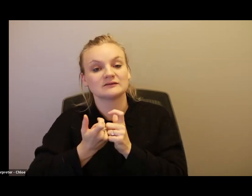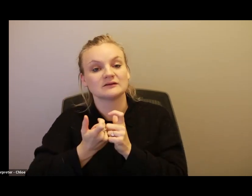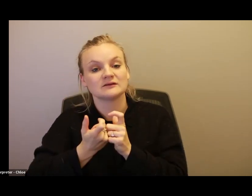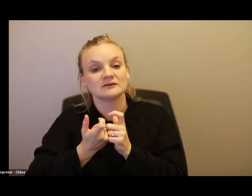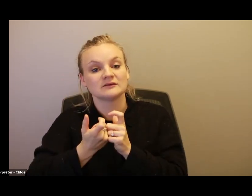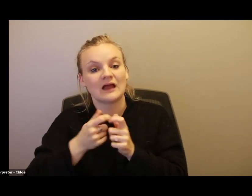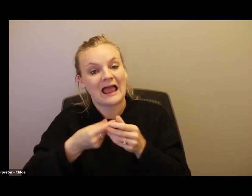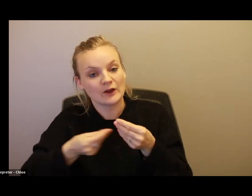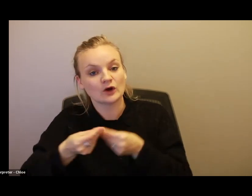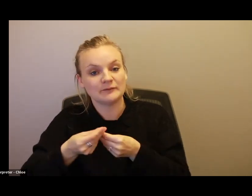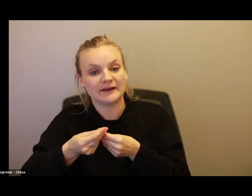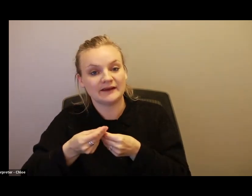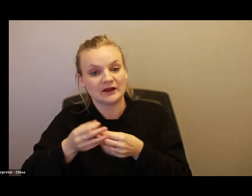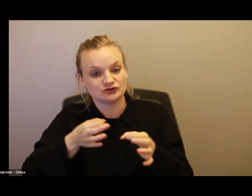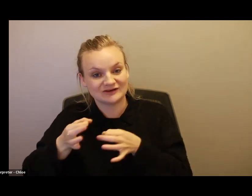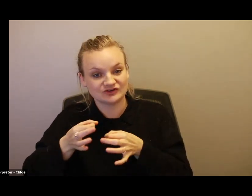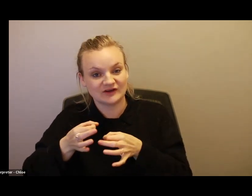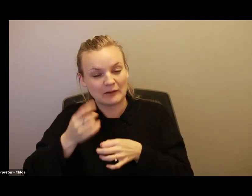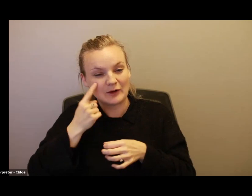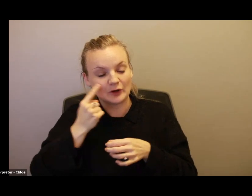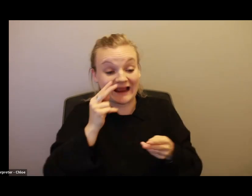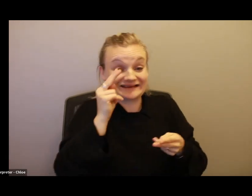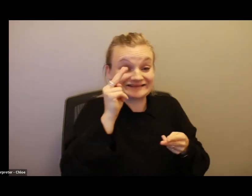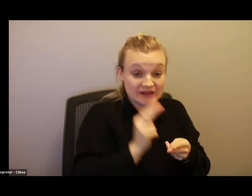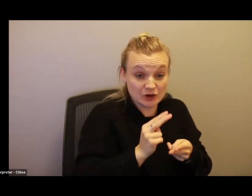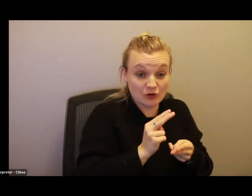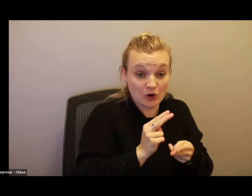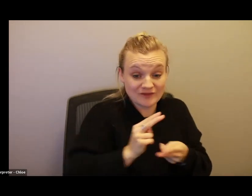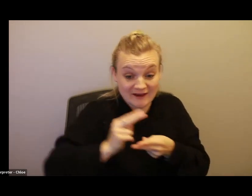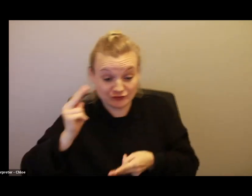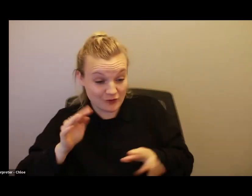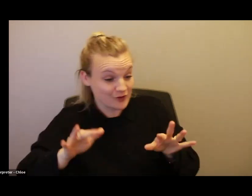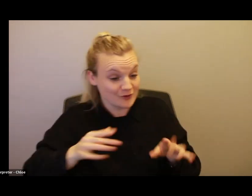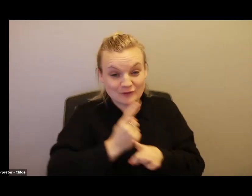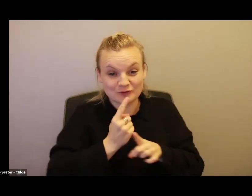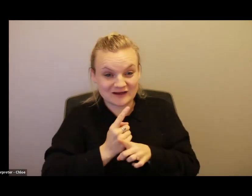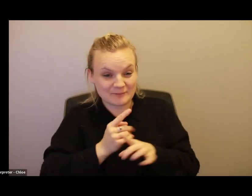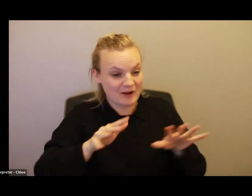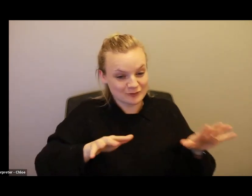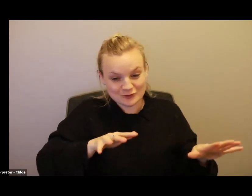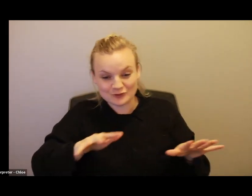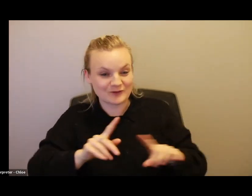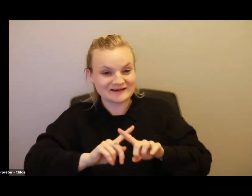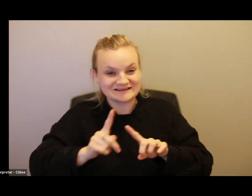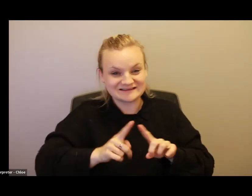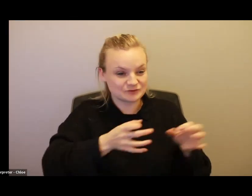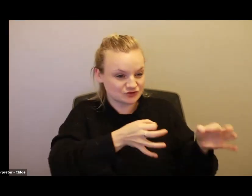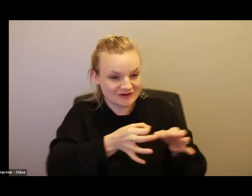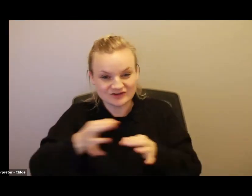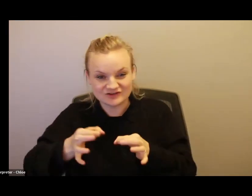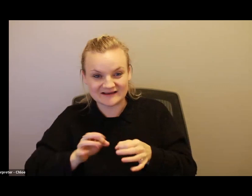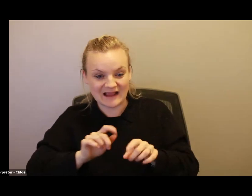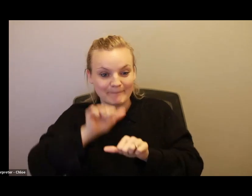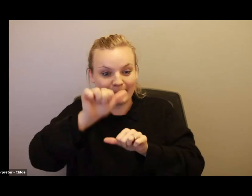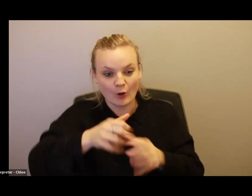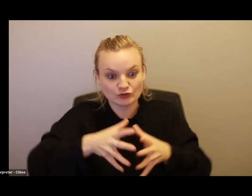about this question from a degrowth perspective. So we were talking about differences across degrowth and Doughnut Economics and this big post-growth